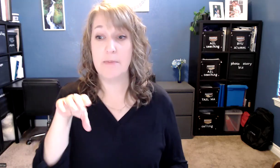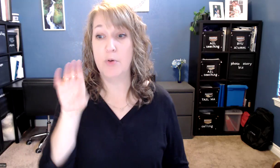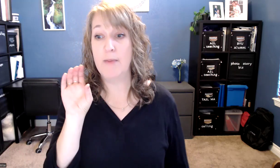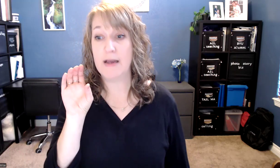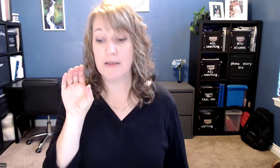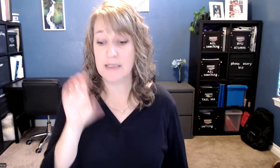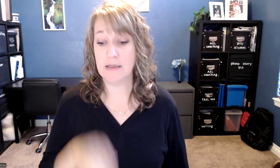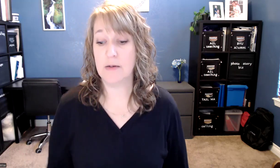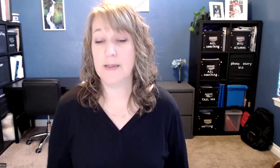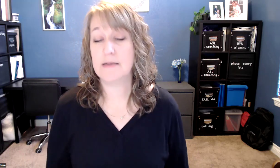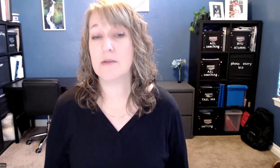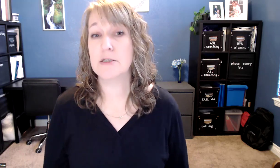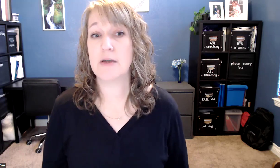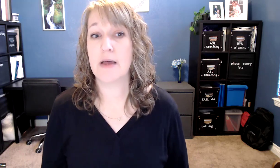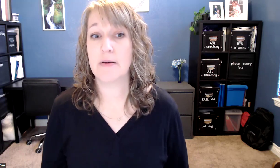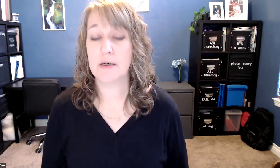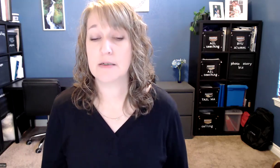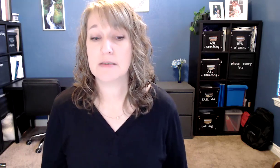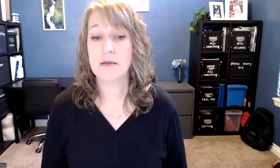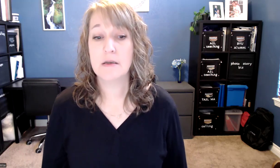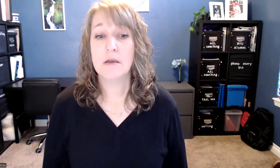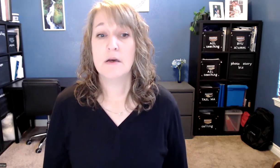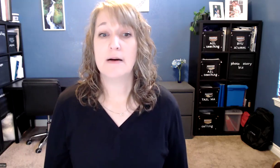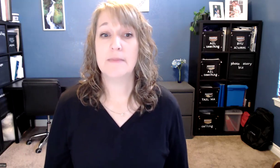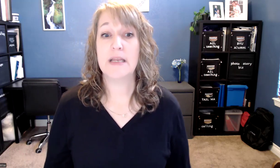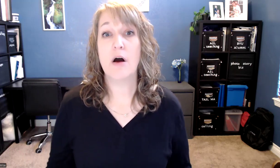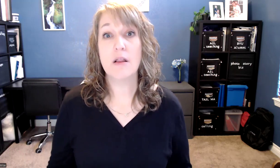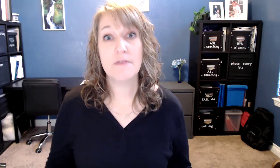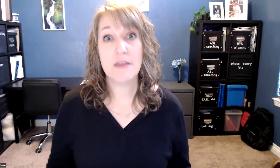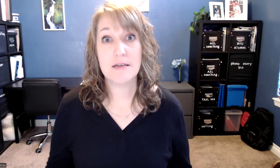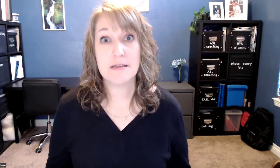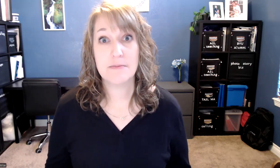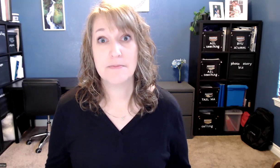pull back the C a little bit. So let me show you how that works. In all of these